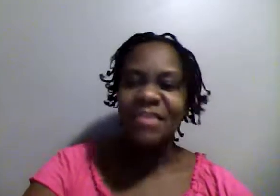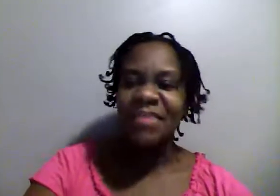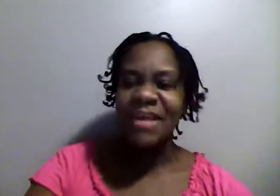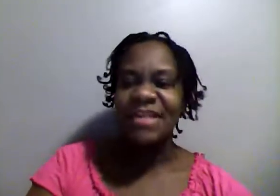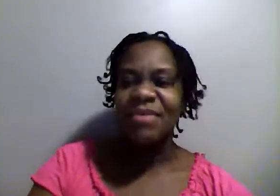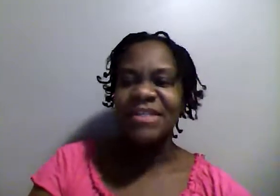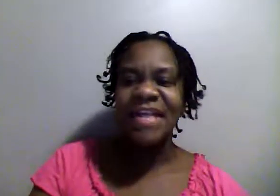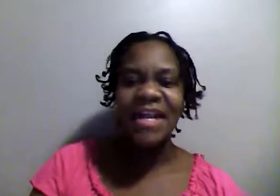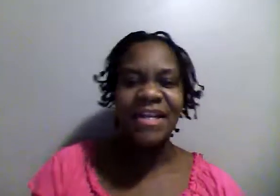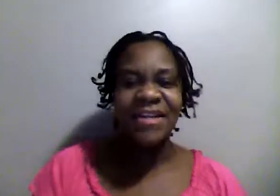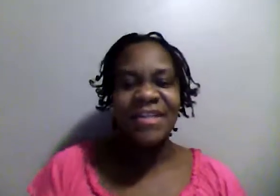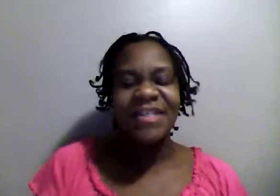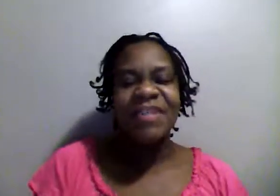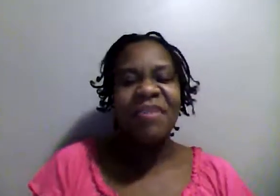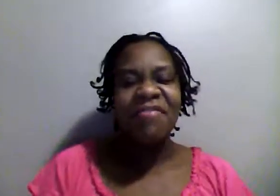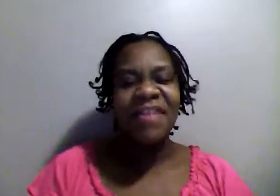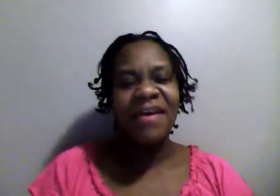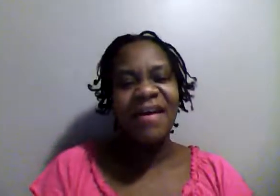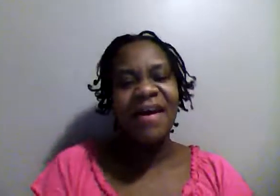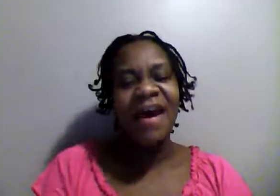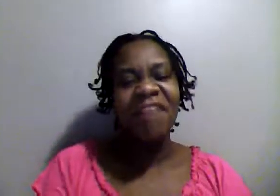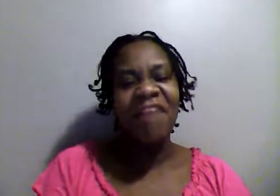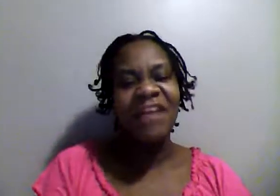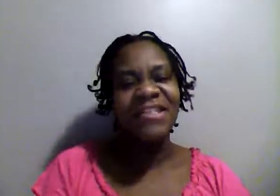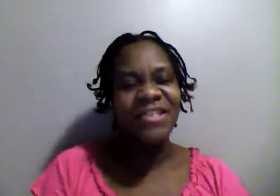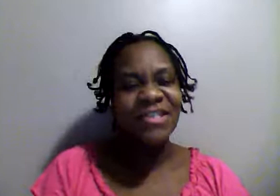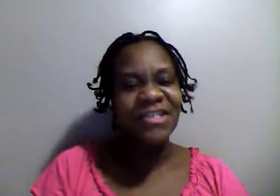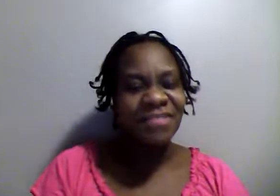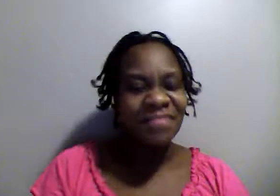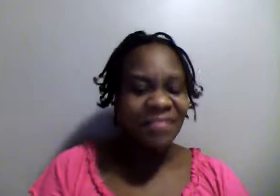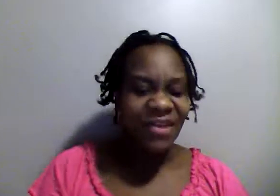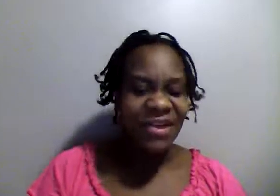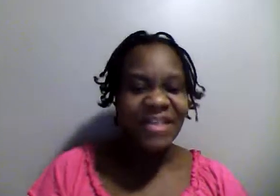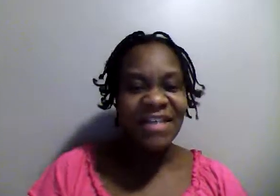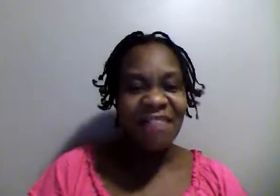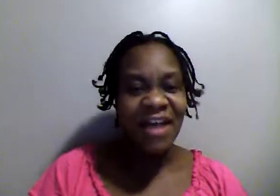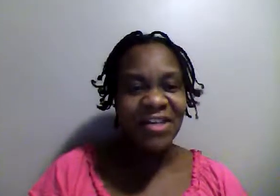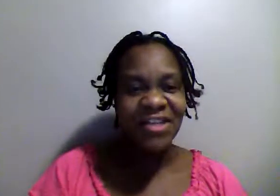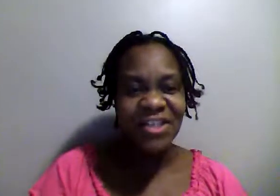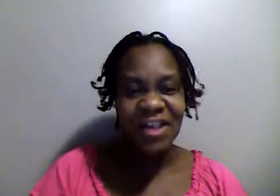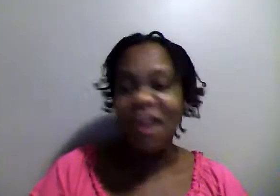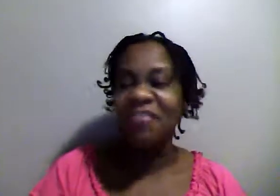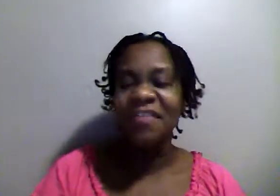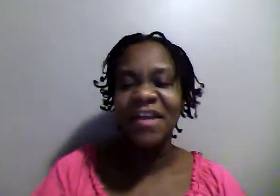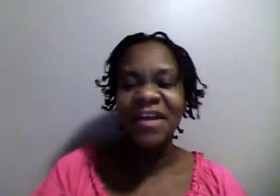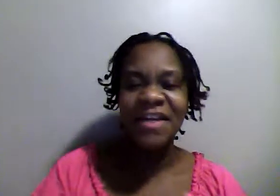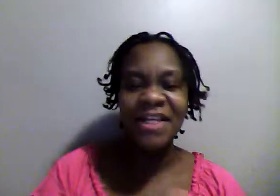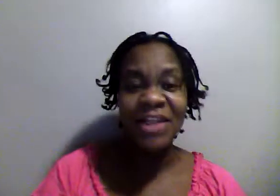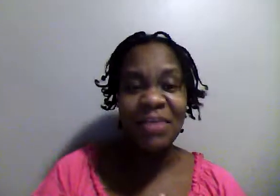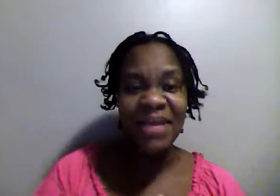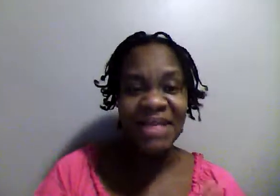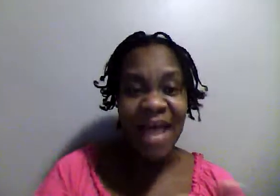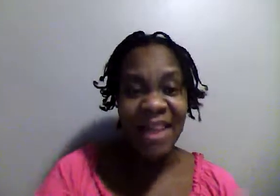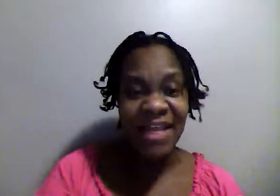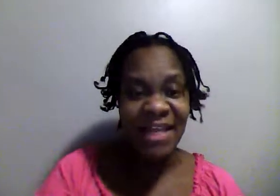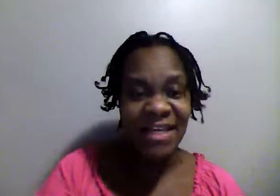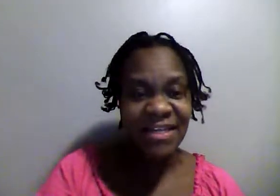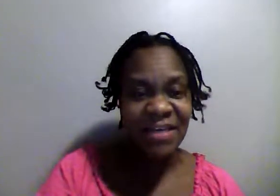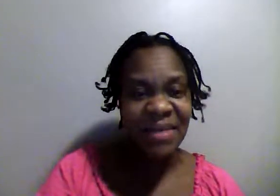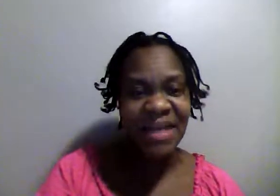I was saying some of the advantages and disadvantages of the determinate and the indeterminate